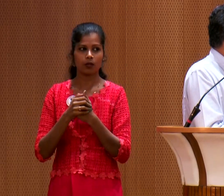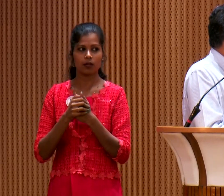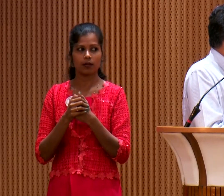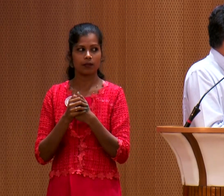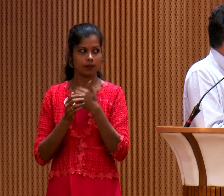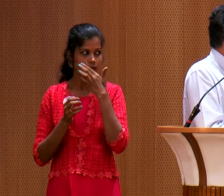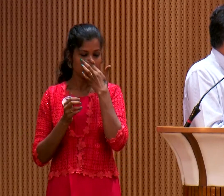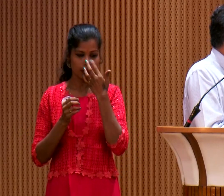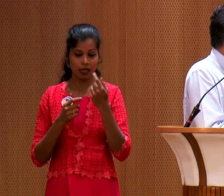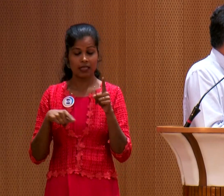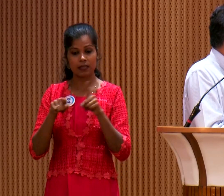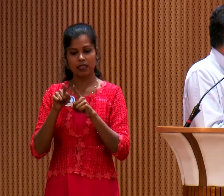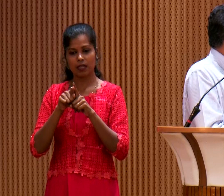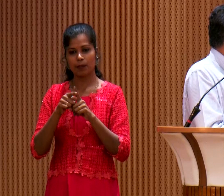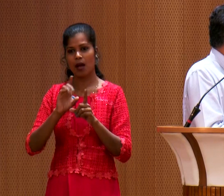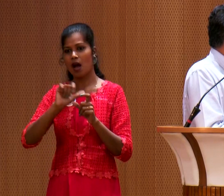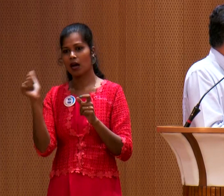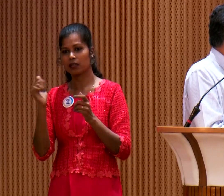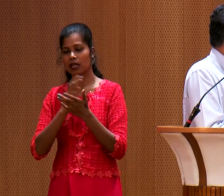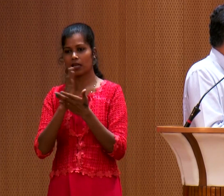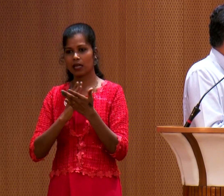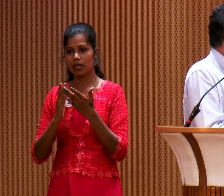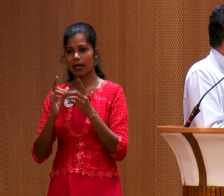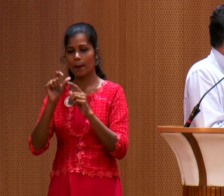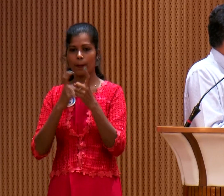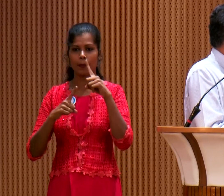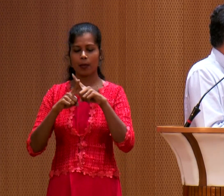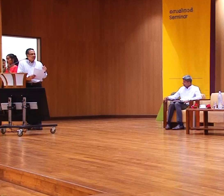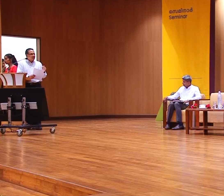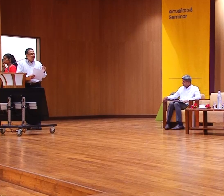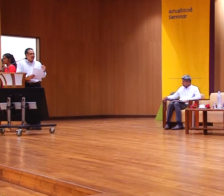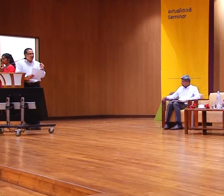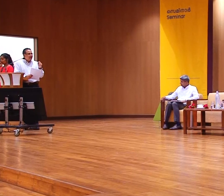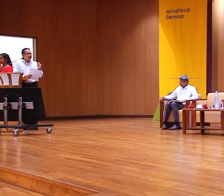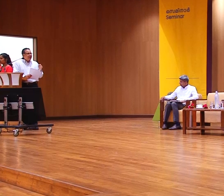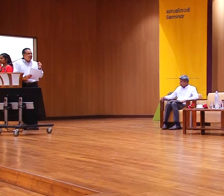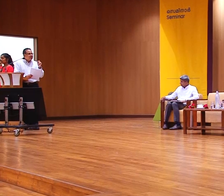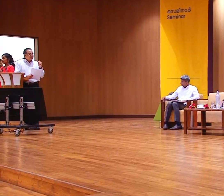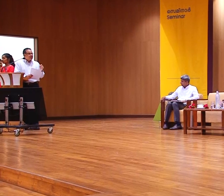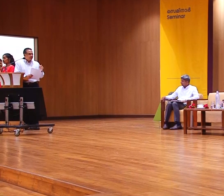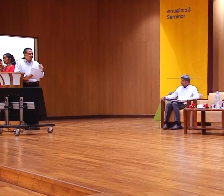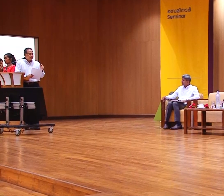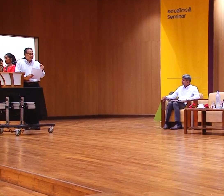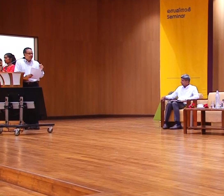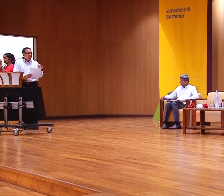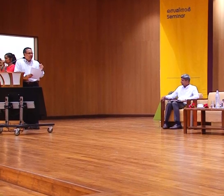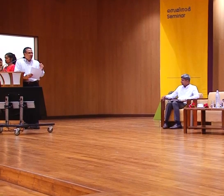to promote another clean part of Kerala, which is a clean